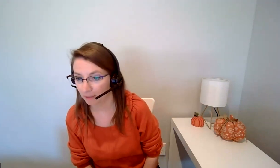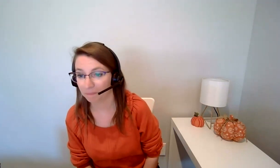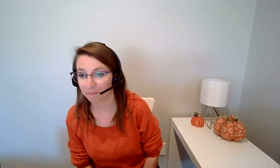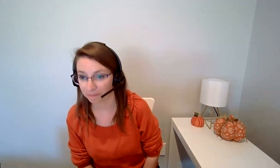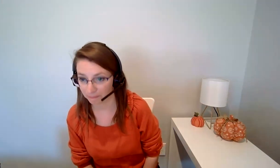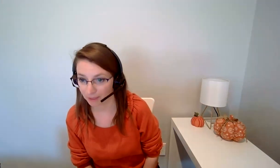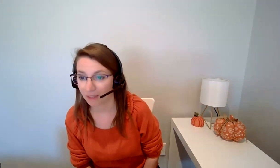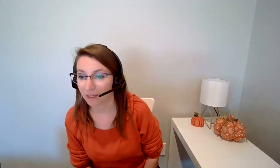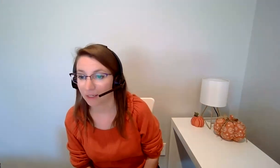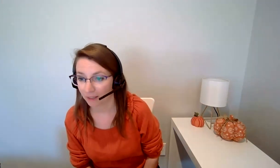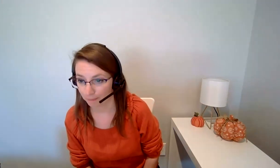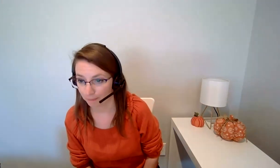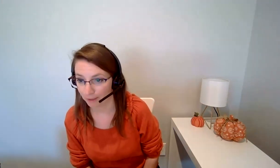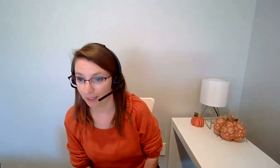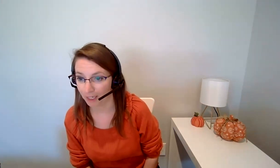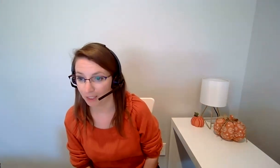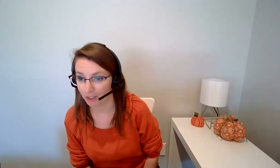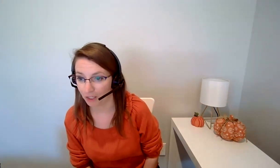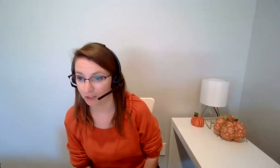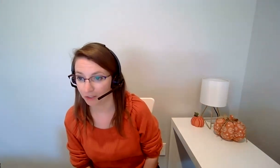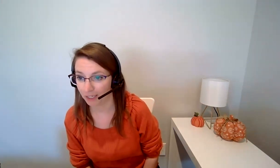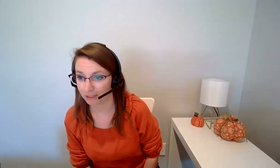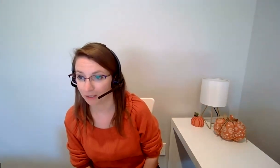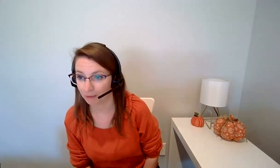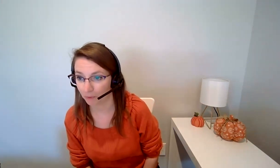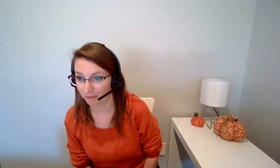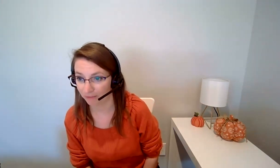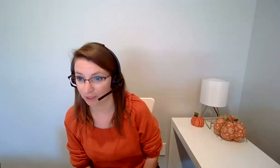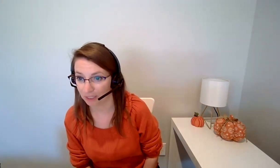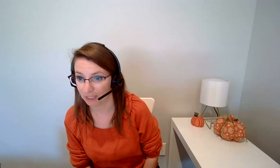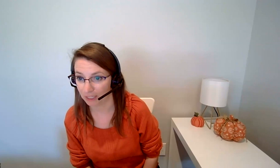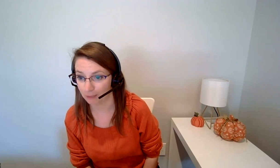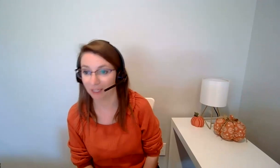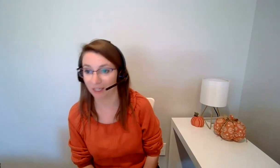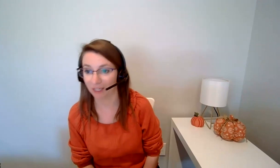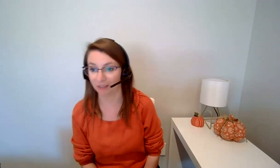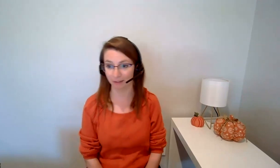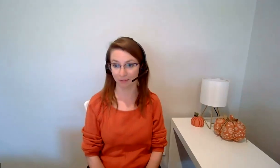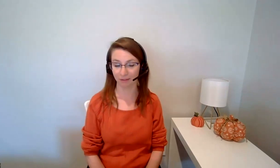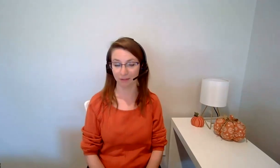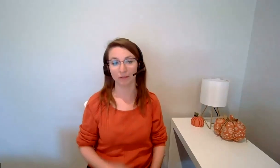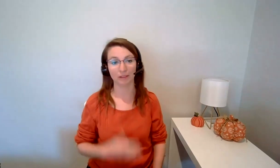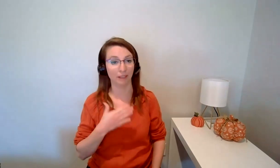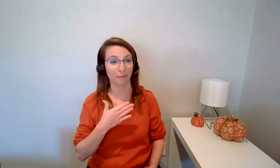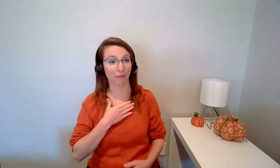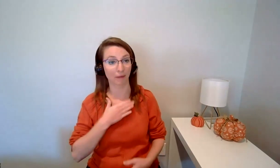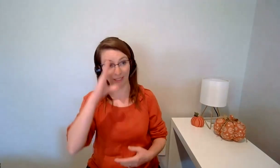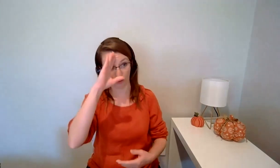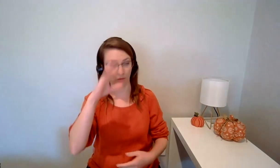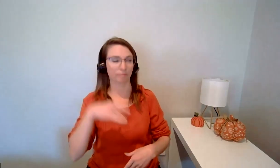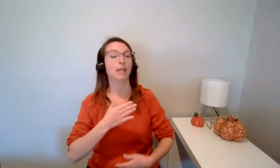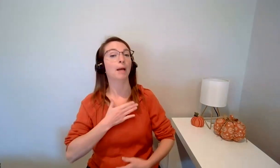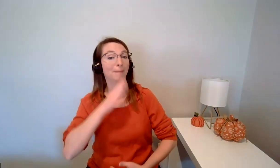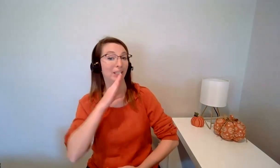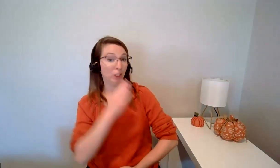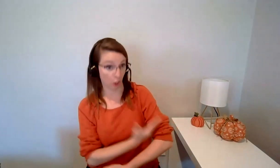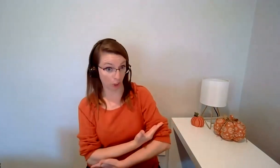Yep. My daughter has a boyfriend named Alex. So I said my